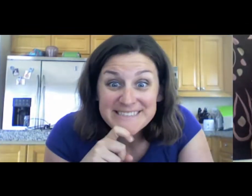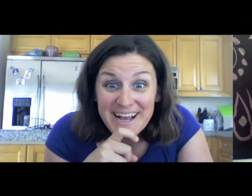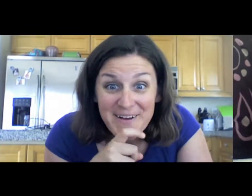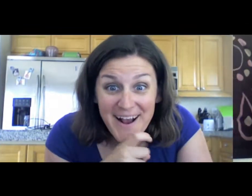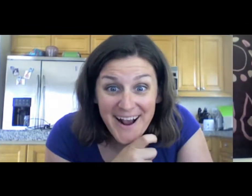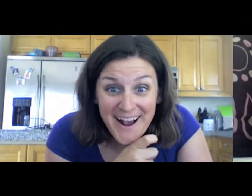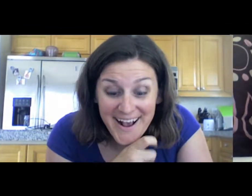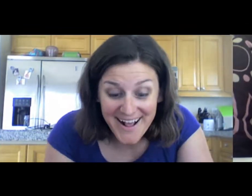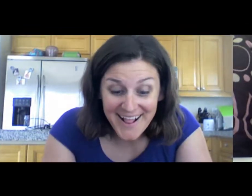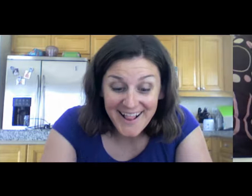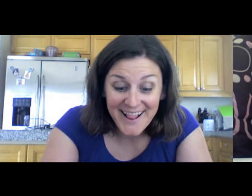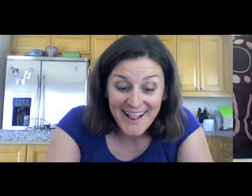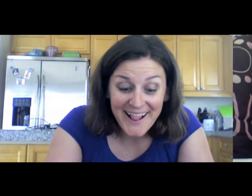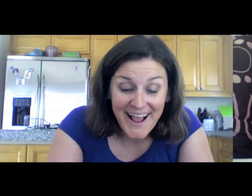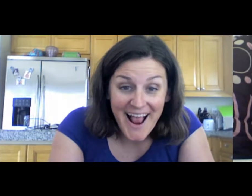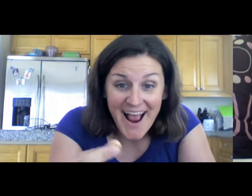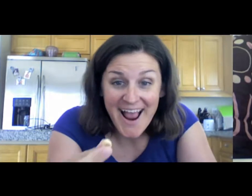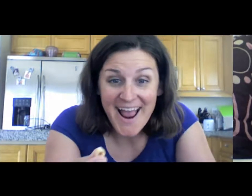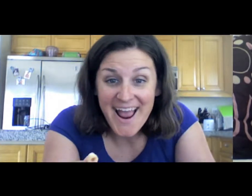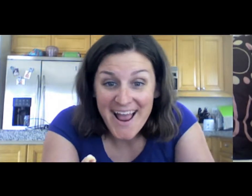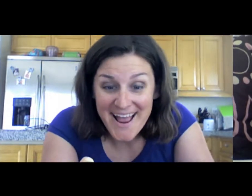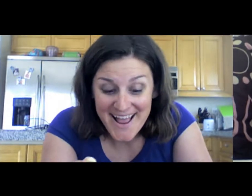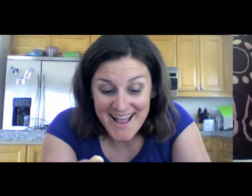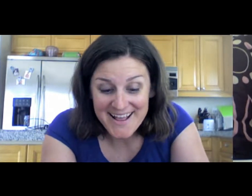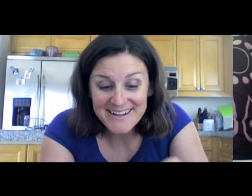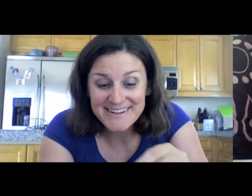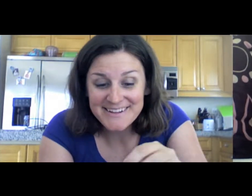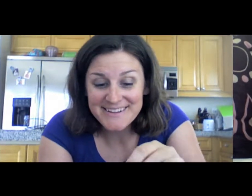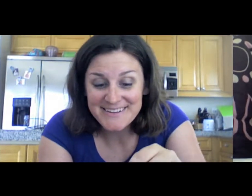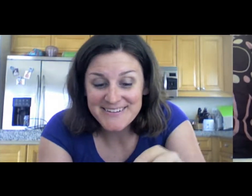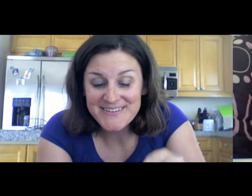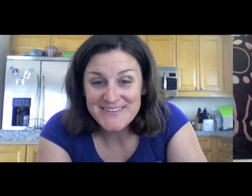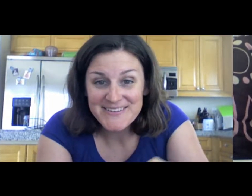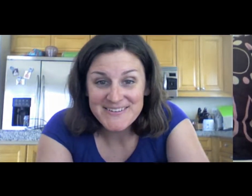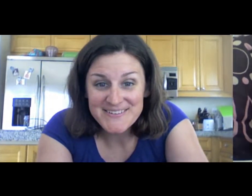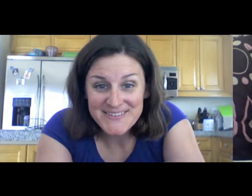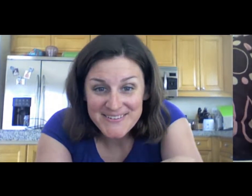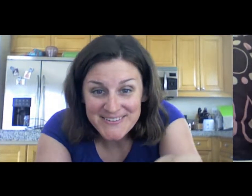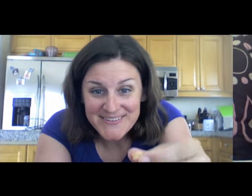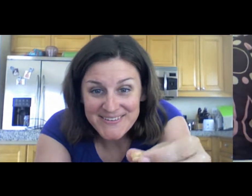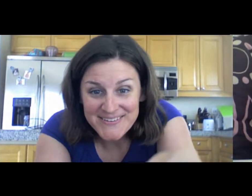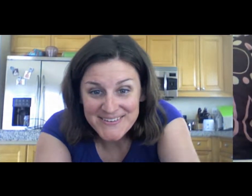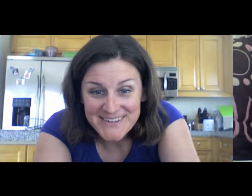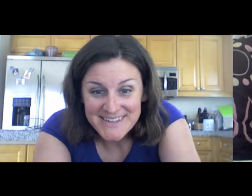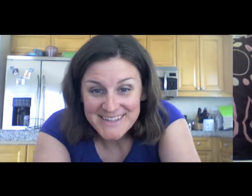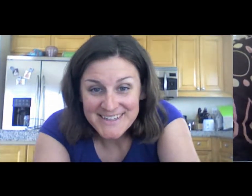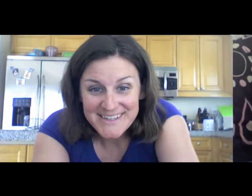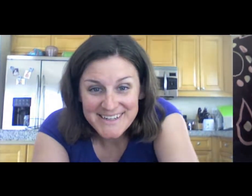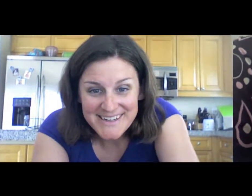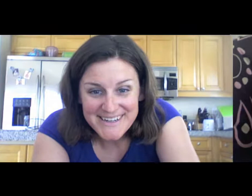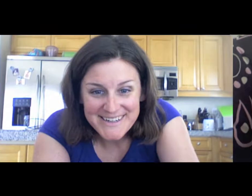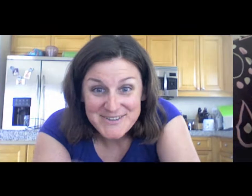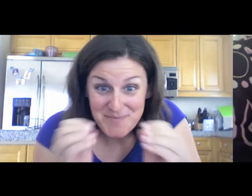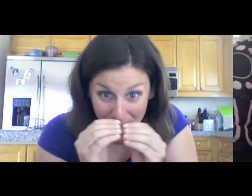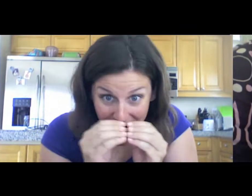language before. The two sides are different, and most of you cannot see it, but babies can see